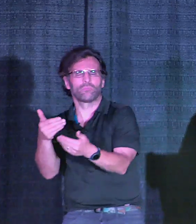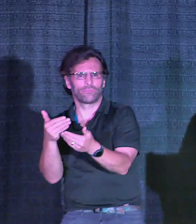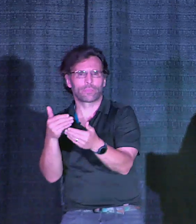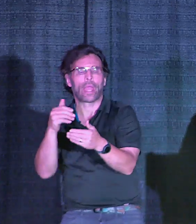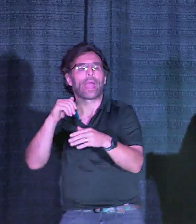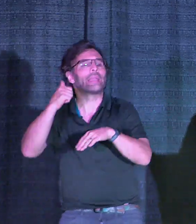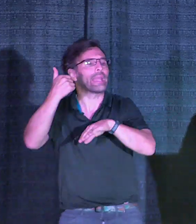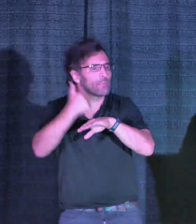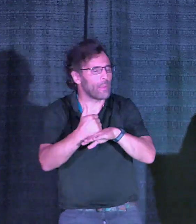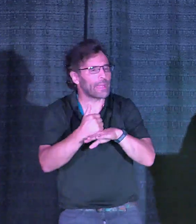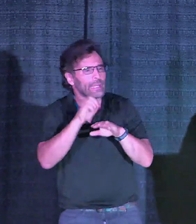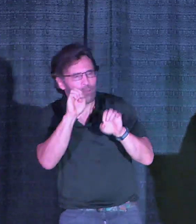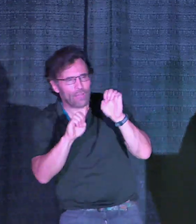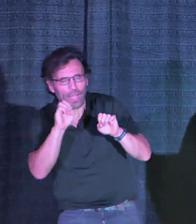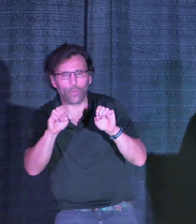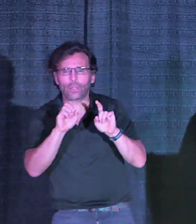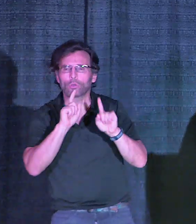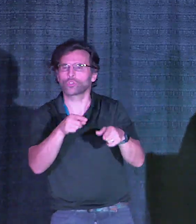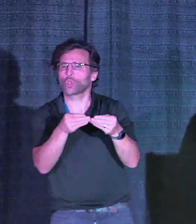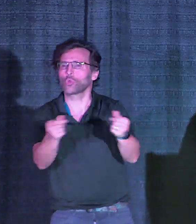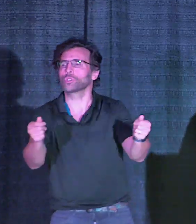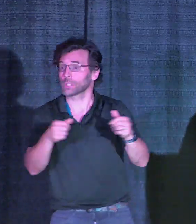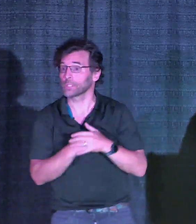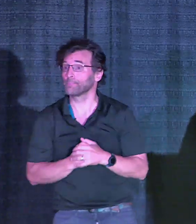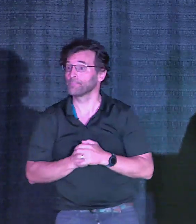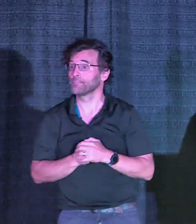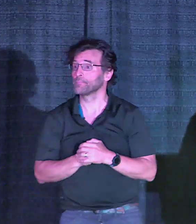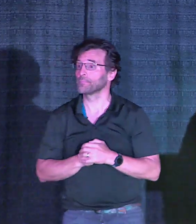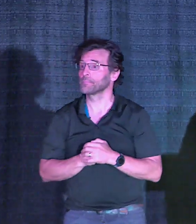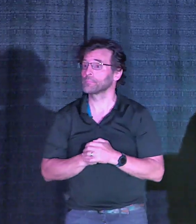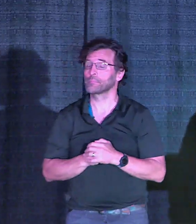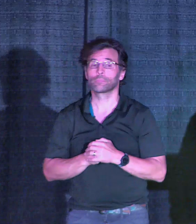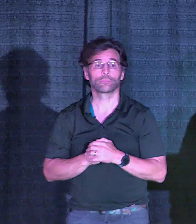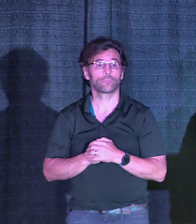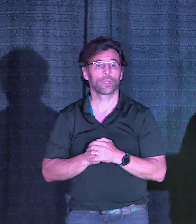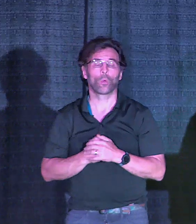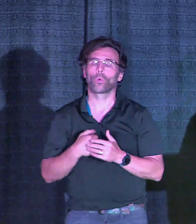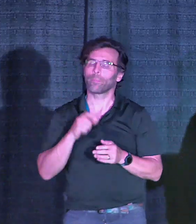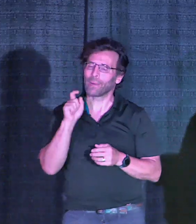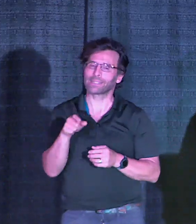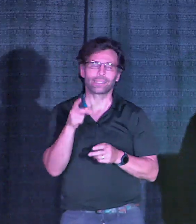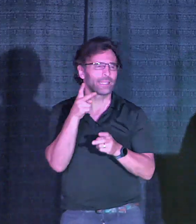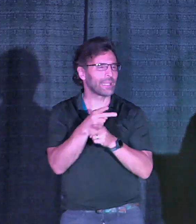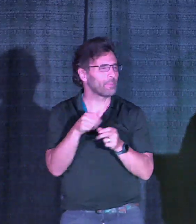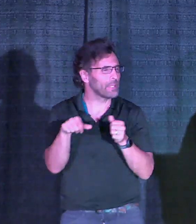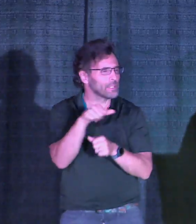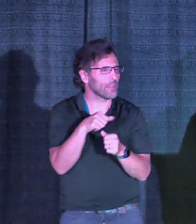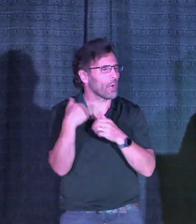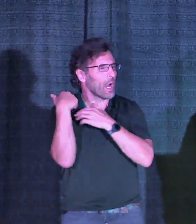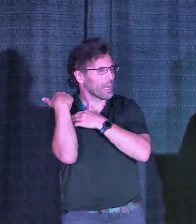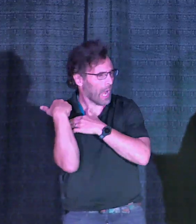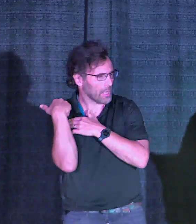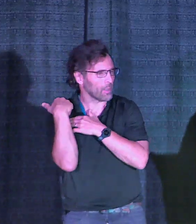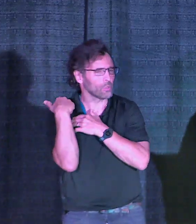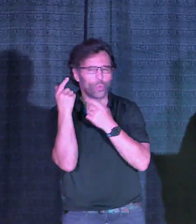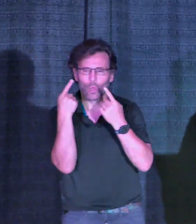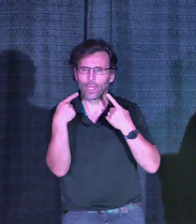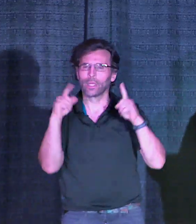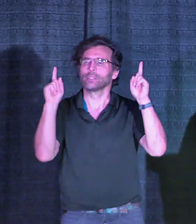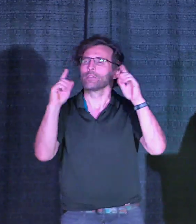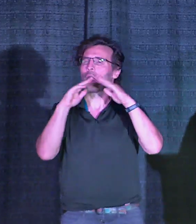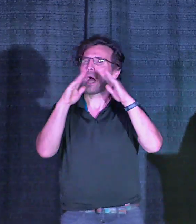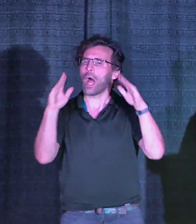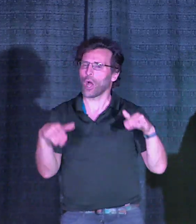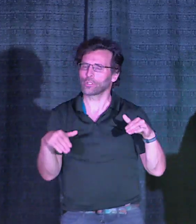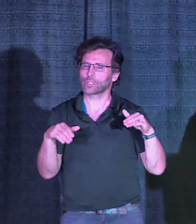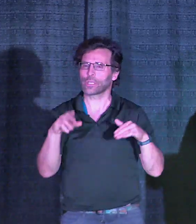implement and evaluate those solutions. Hold each other and systems accountable in the work to achieve housing,